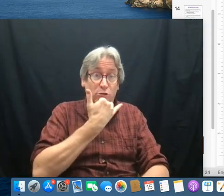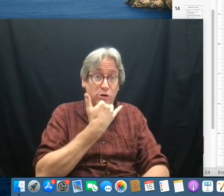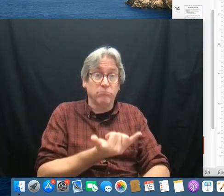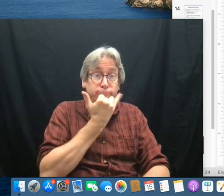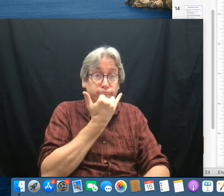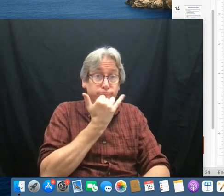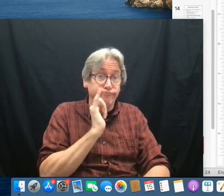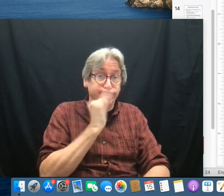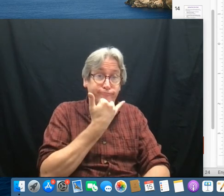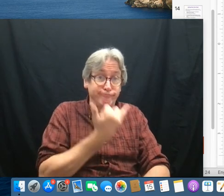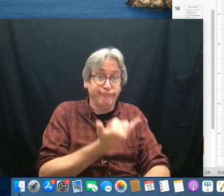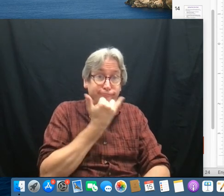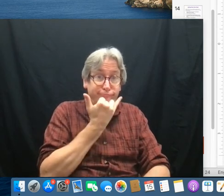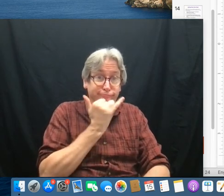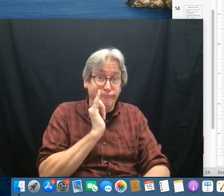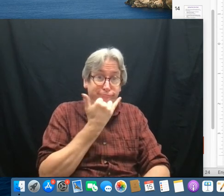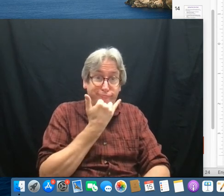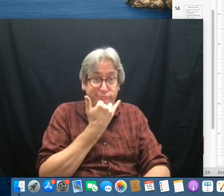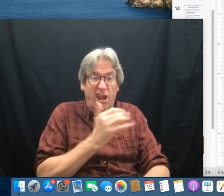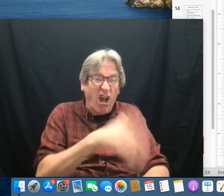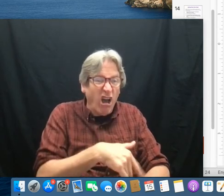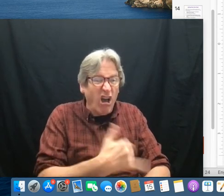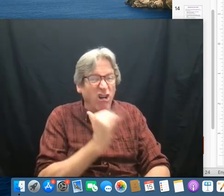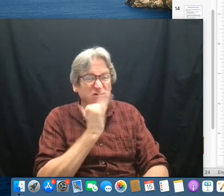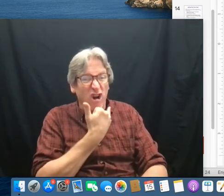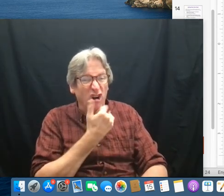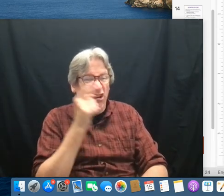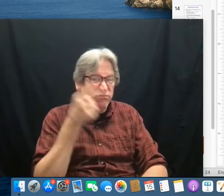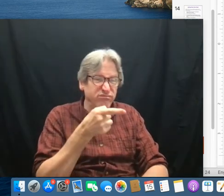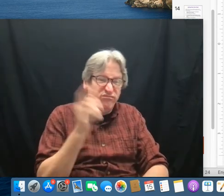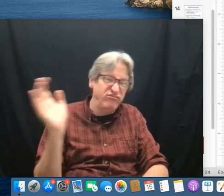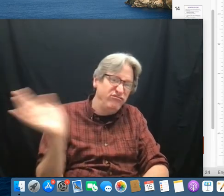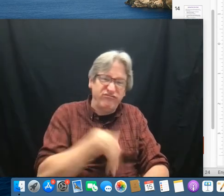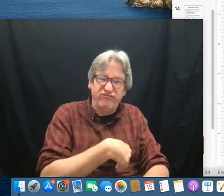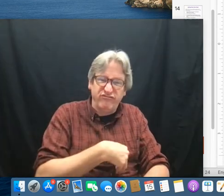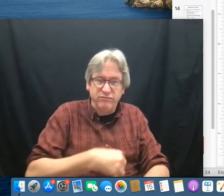Review. Remember, you got the list, and you look.